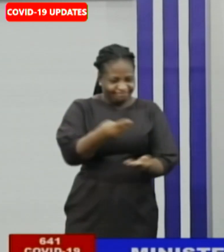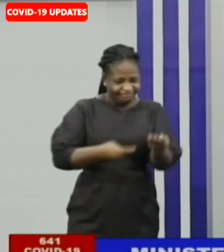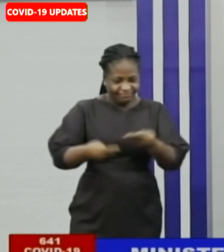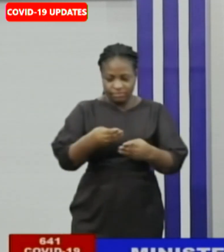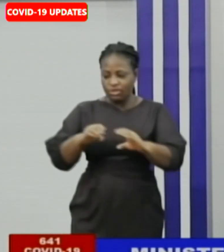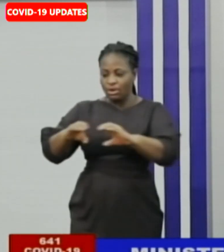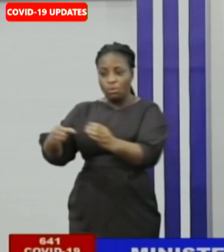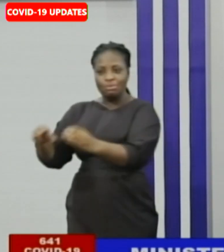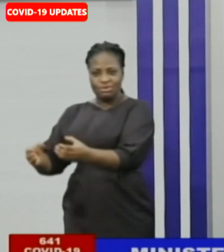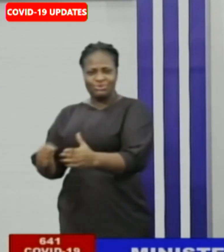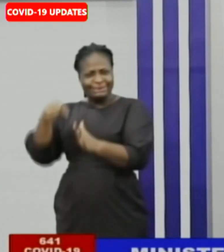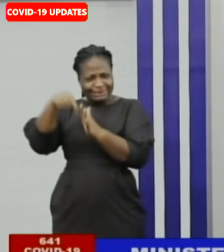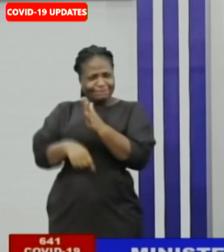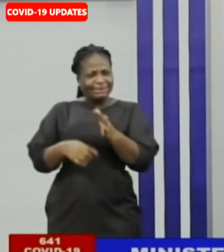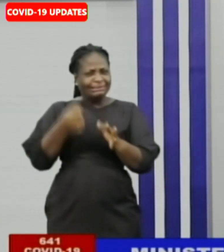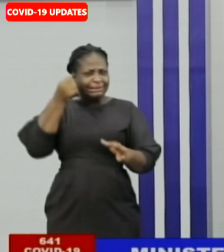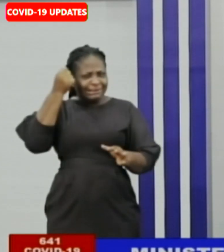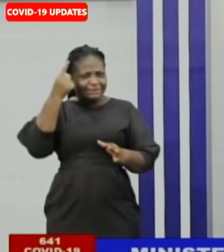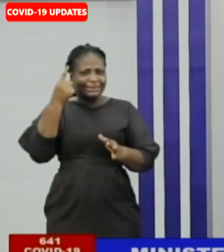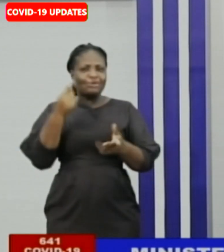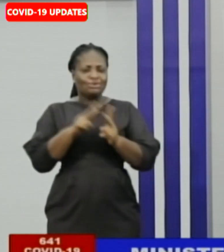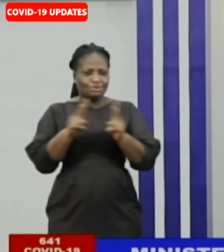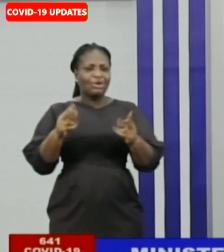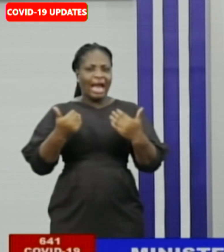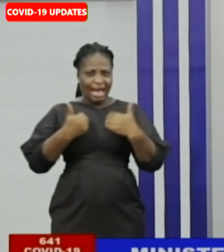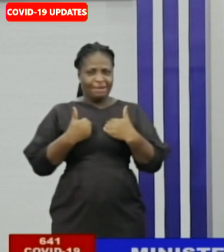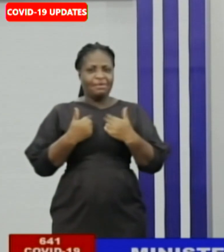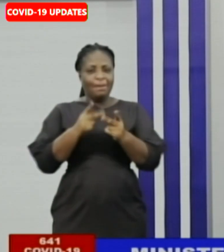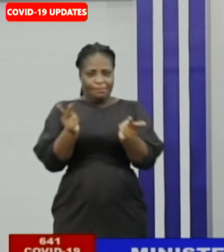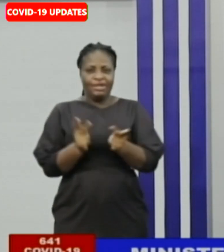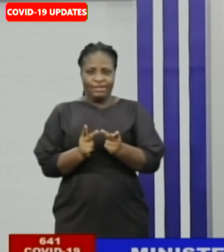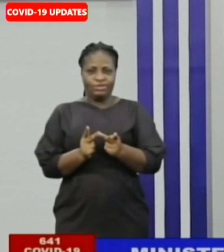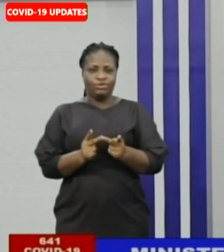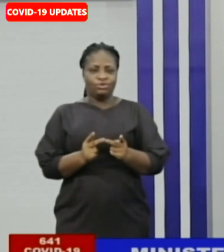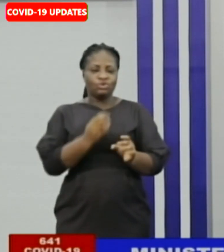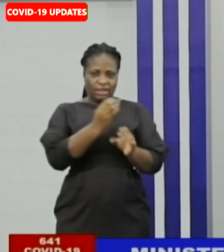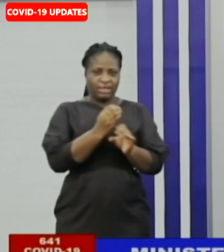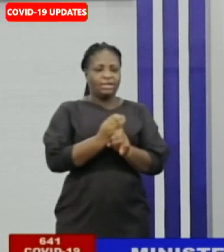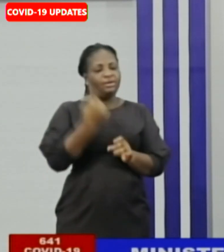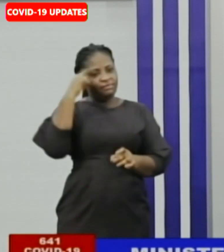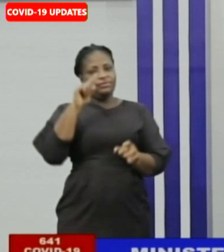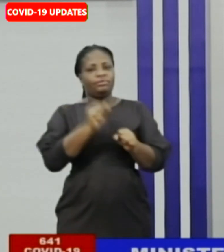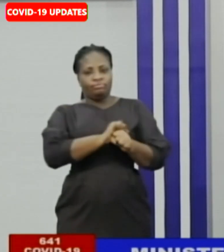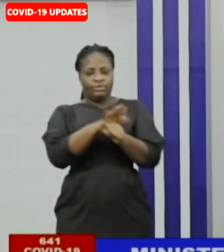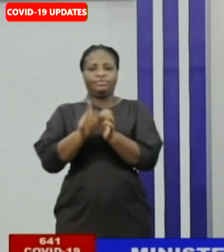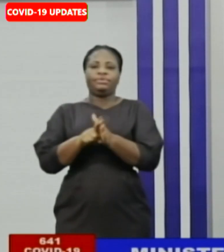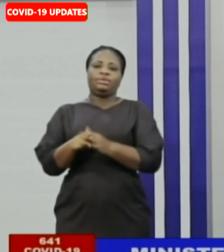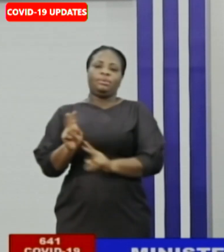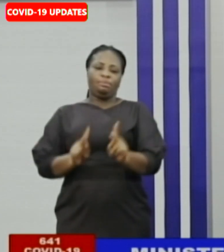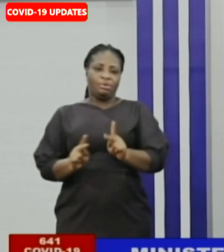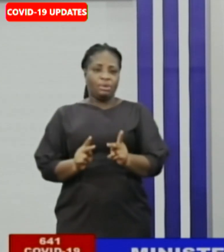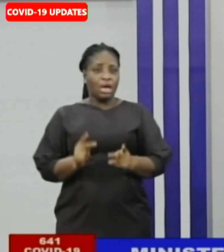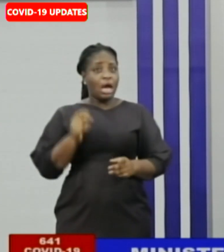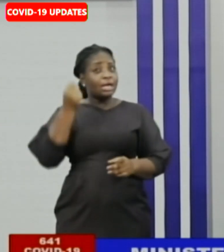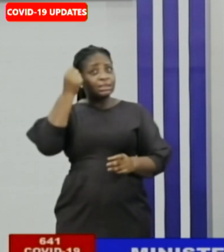communities to deepen understanding so that we can utilize some of those facilities should it become necessary. It is my understanding that the Ghana